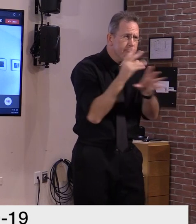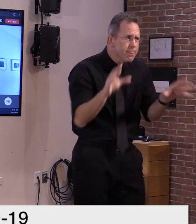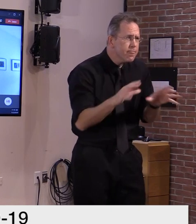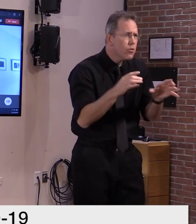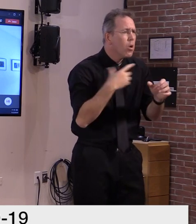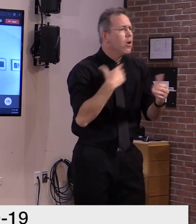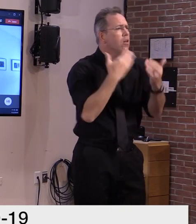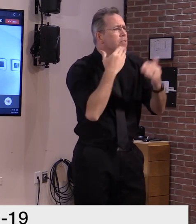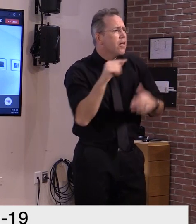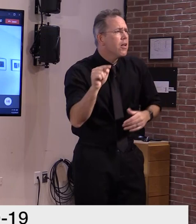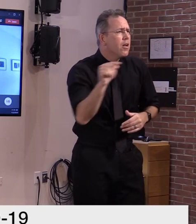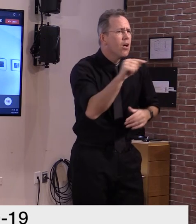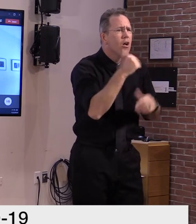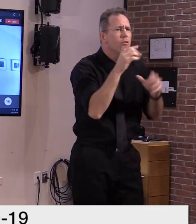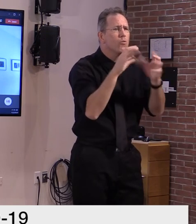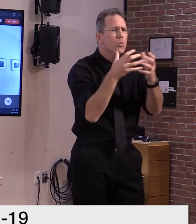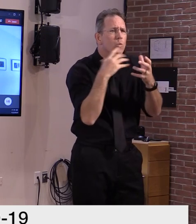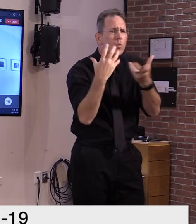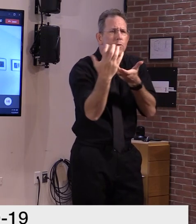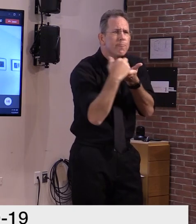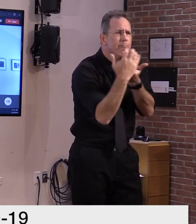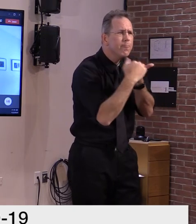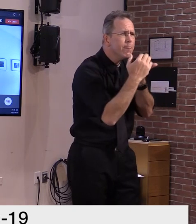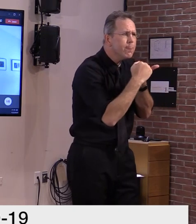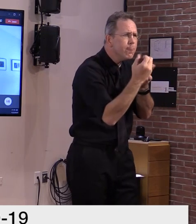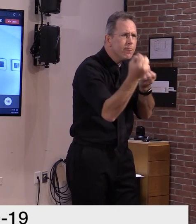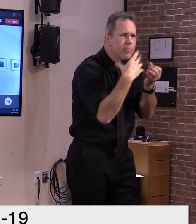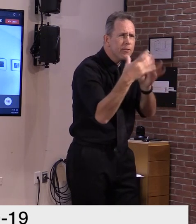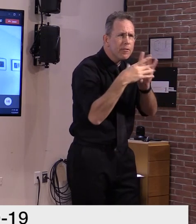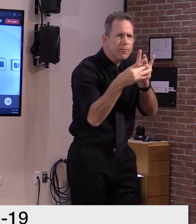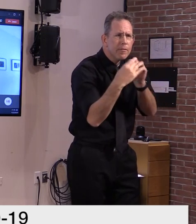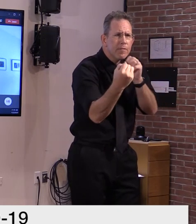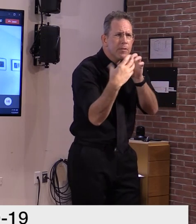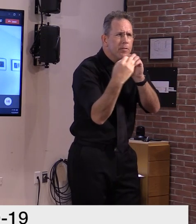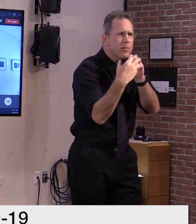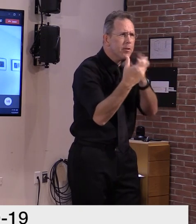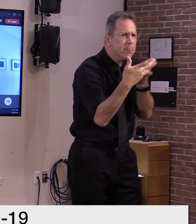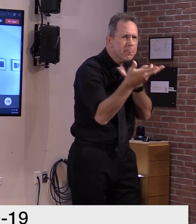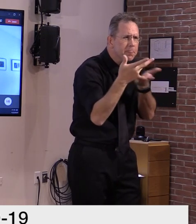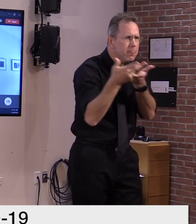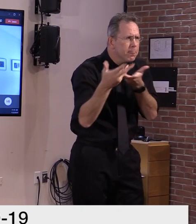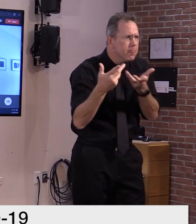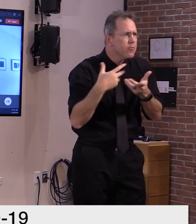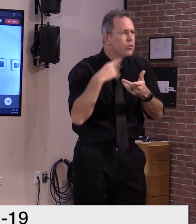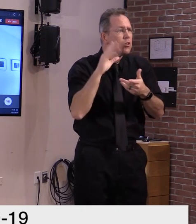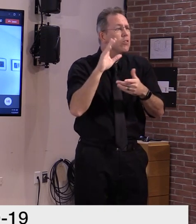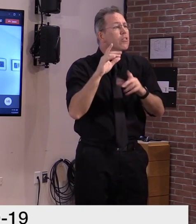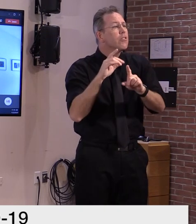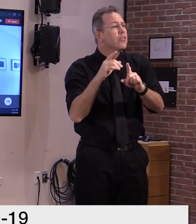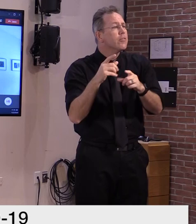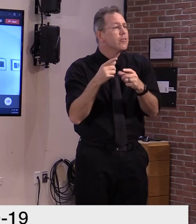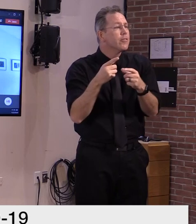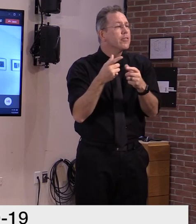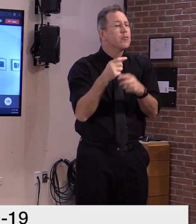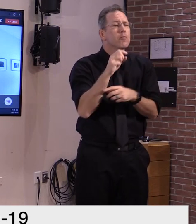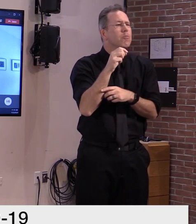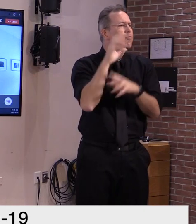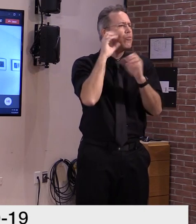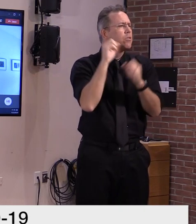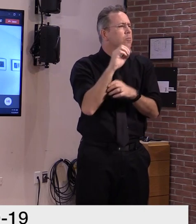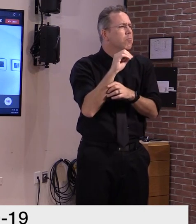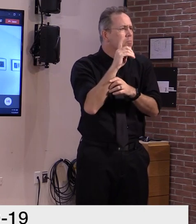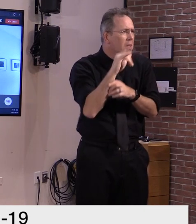with the state to develop the guidance, and especially the president of the Vermont Ski Area Association, Molly Mahar, who